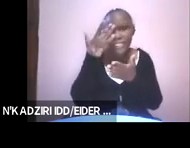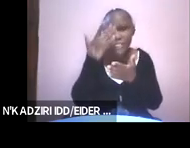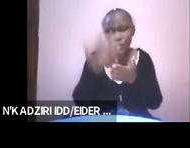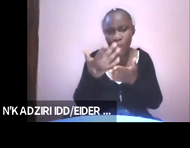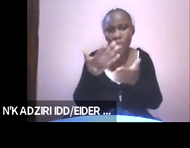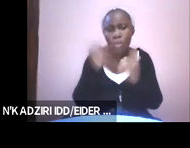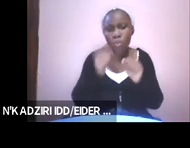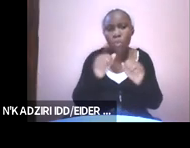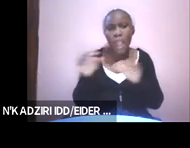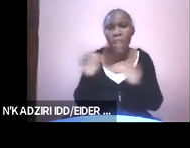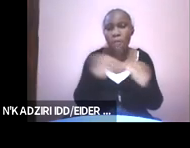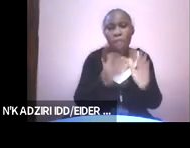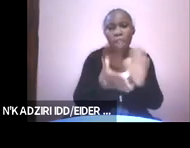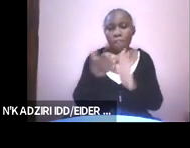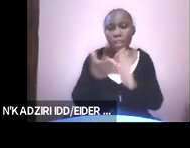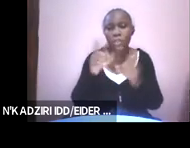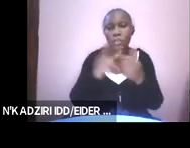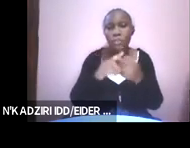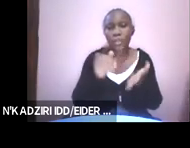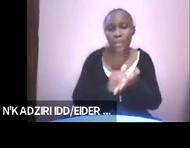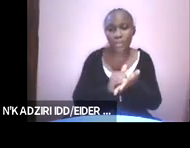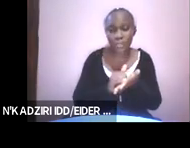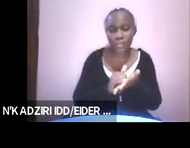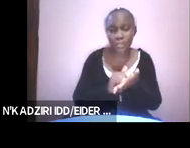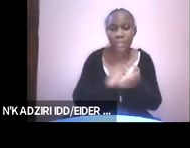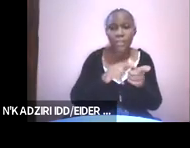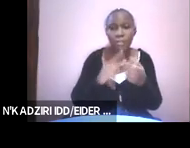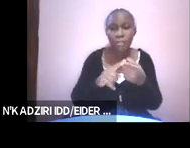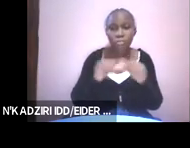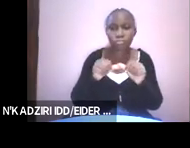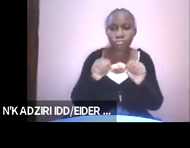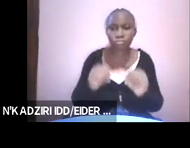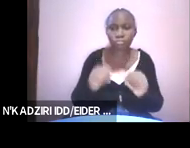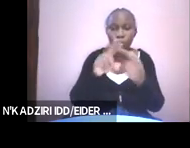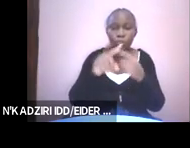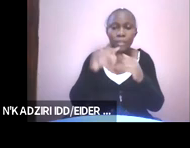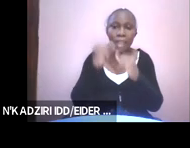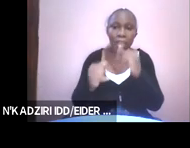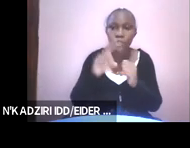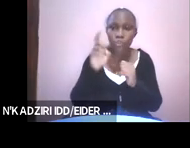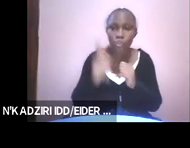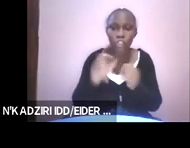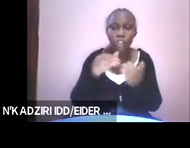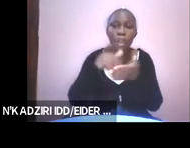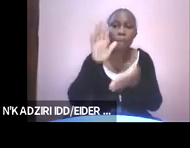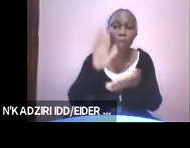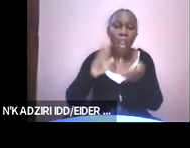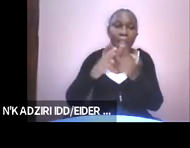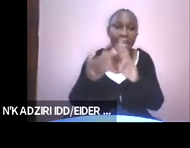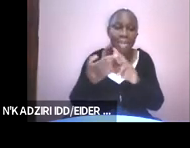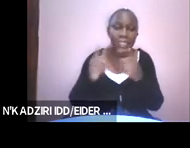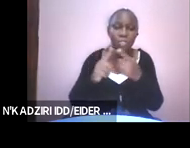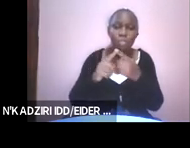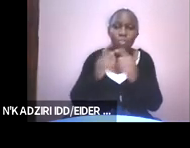bit quickly through those so we can dive into these more juicy last questions that are more related to the actual topic of the preprint,